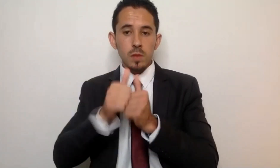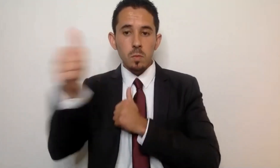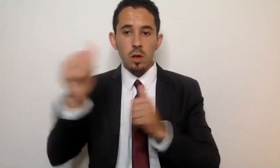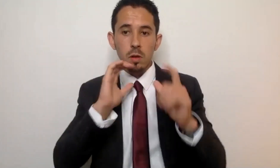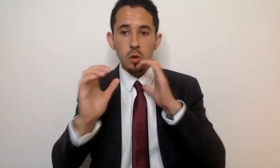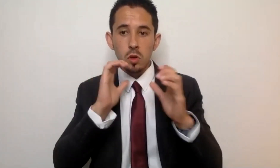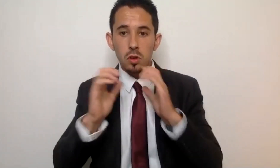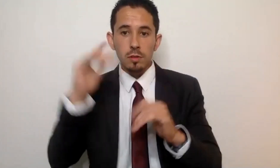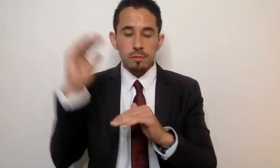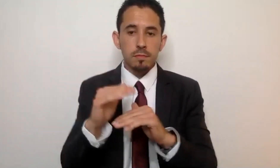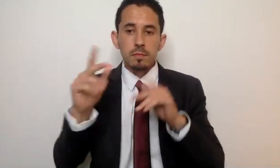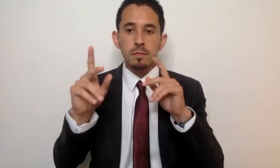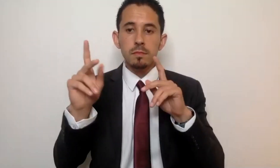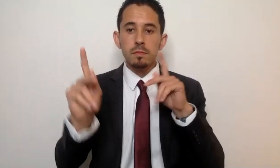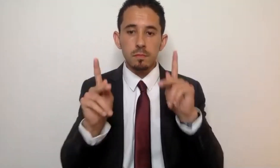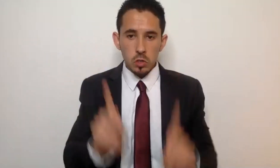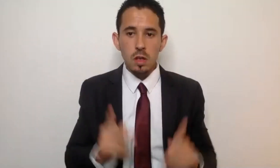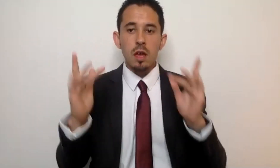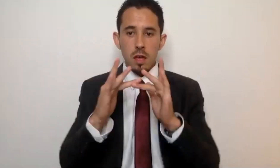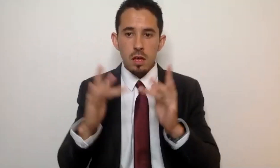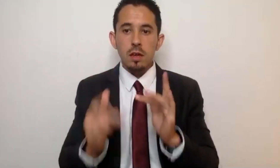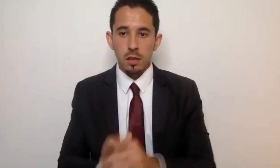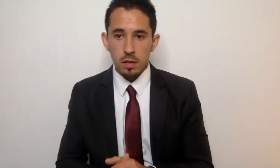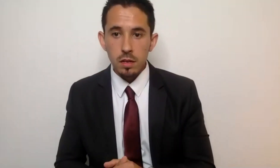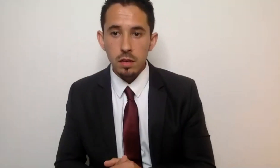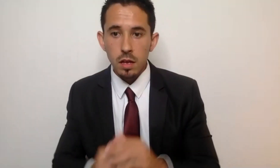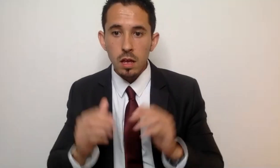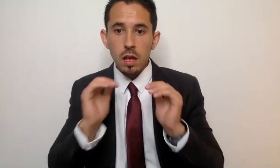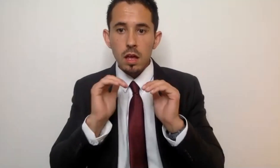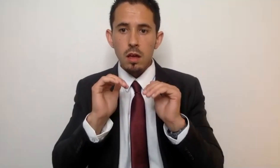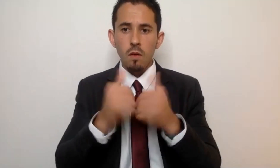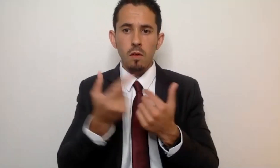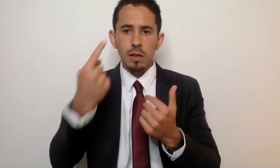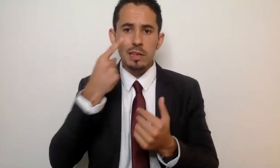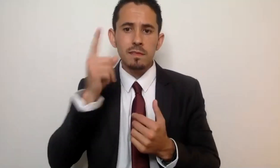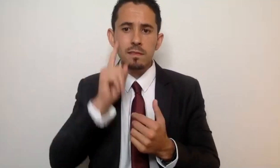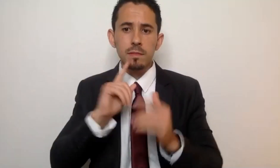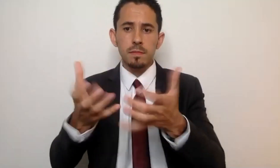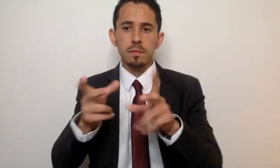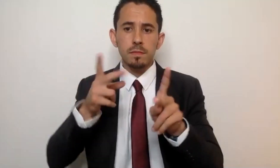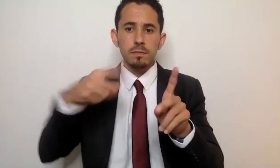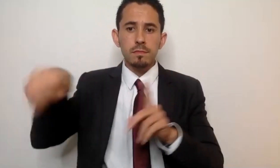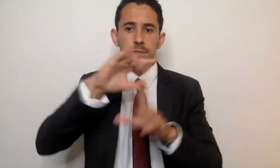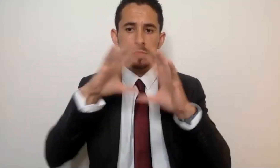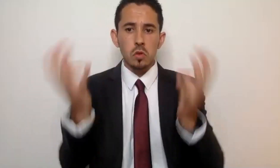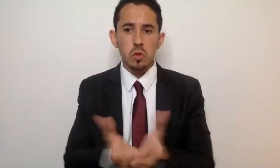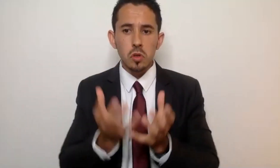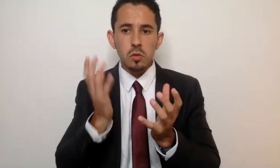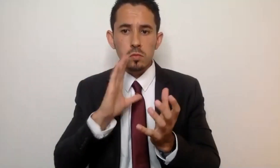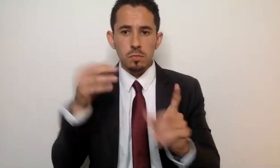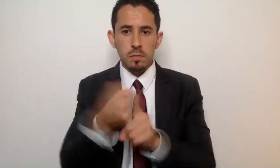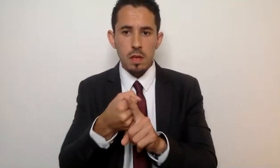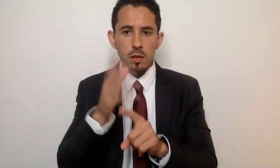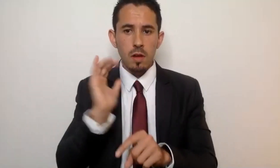remote communications, having to minimize in-person contact. How do you think the deaf populations around the world will